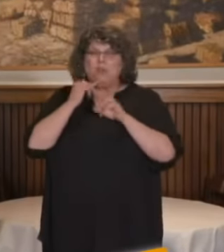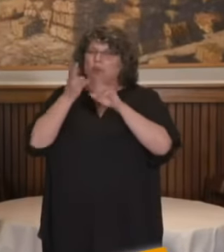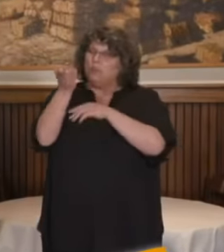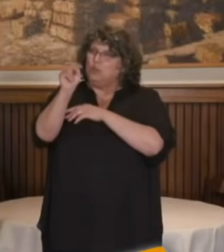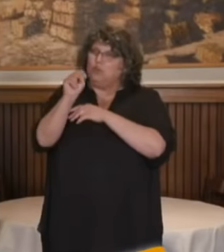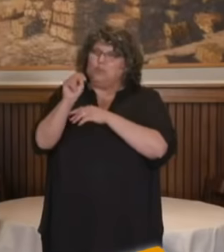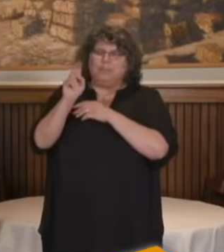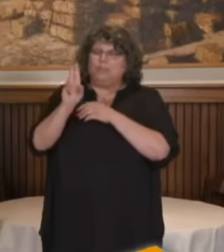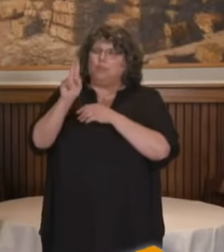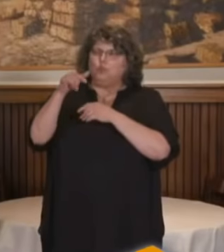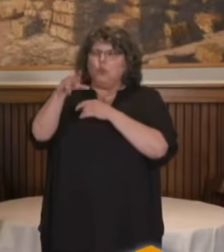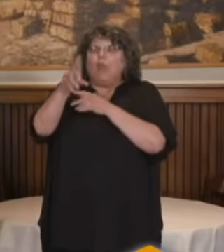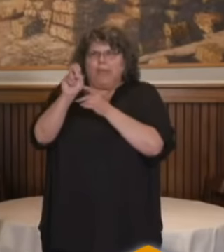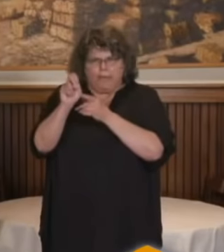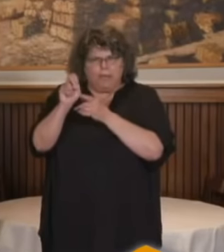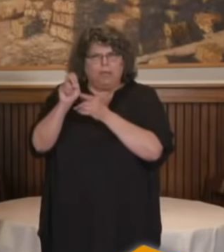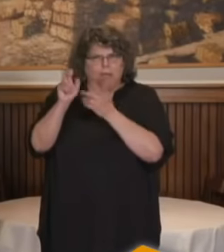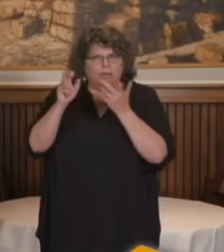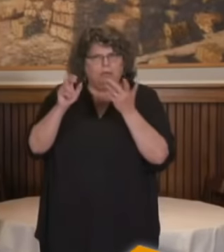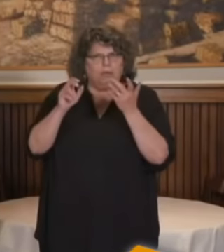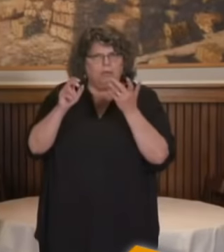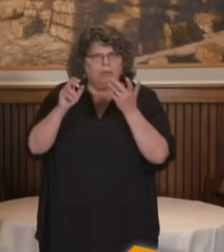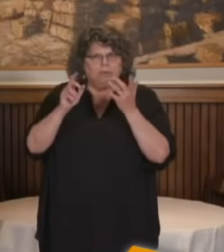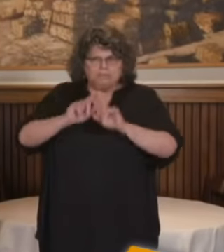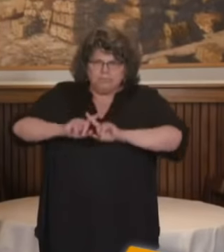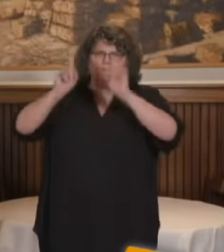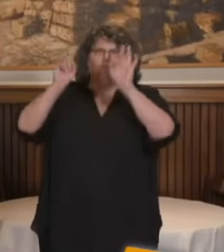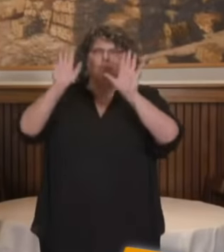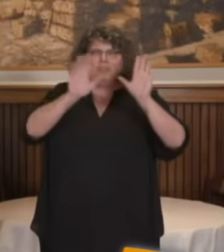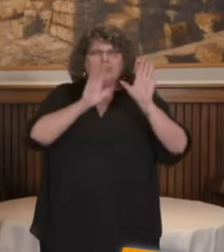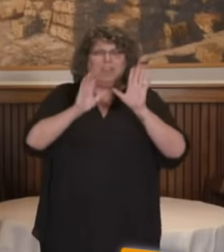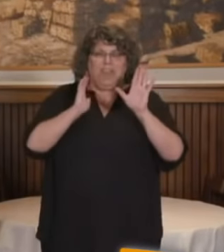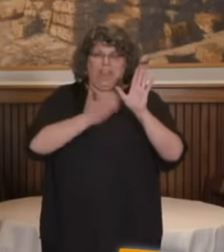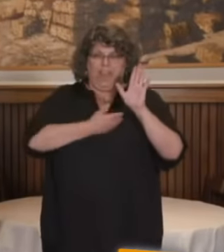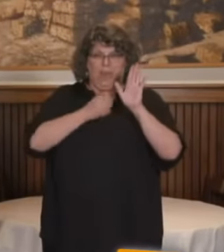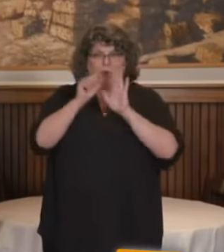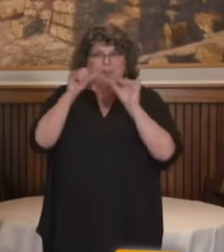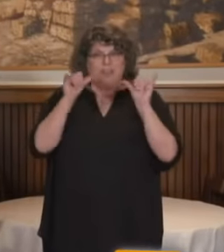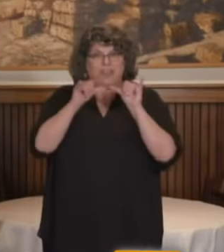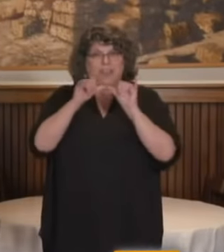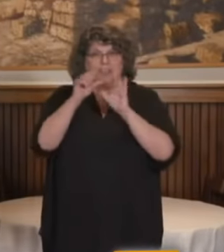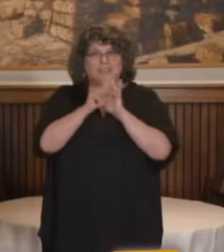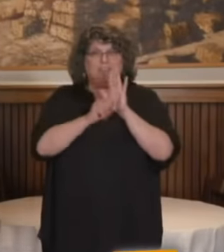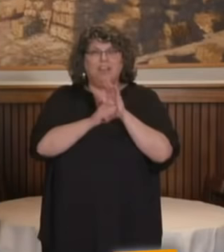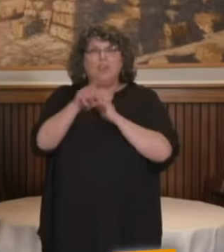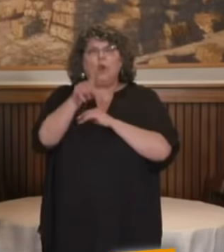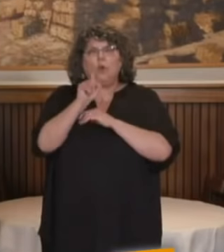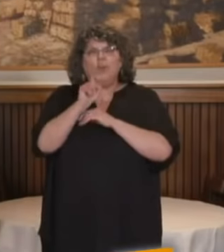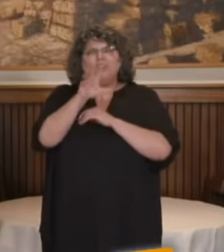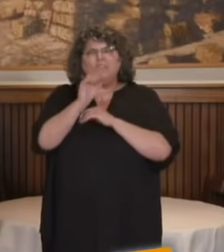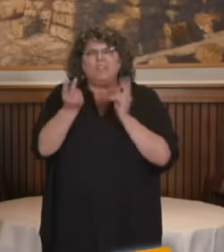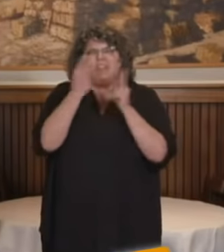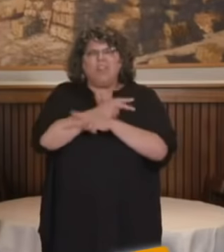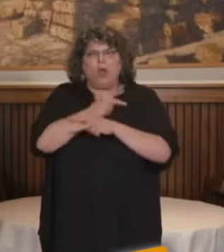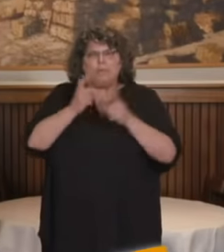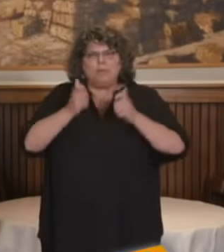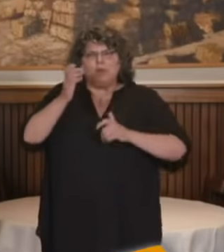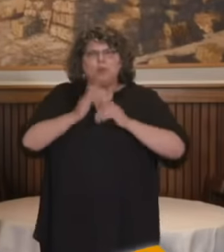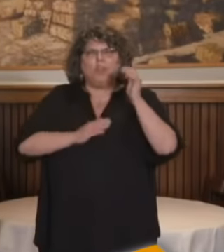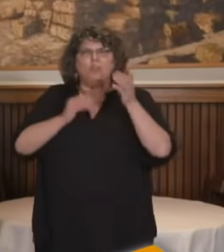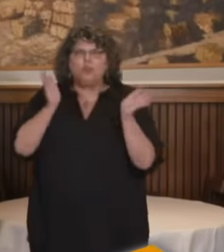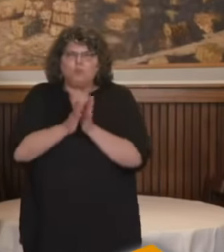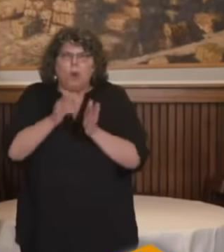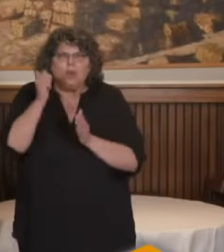and distinctive. I think someone estimated the size of the state is 150 times larger than the smallest